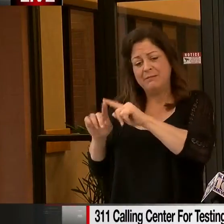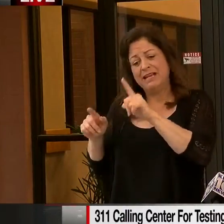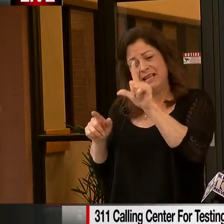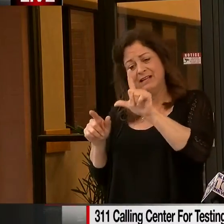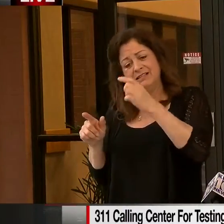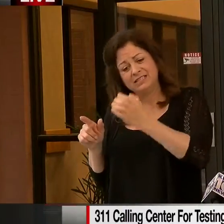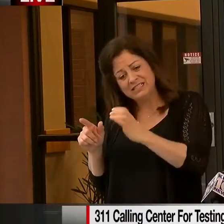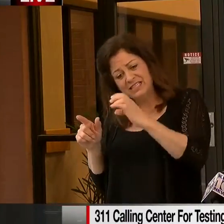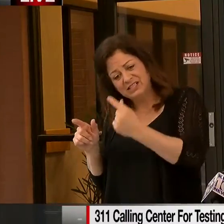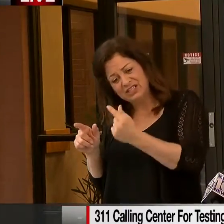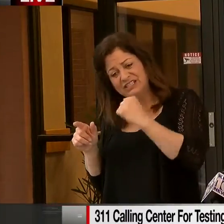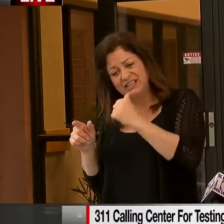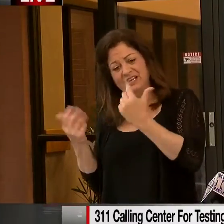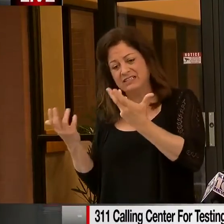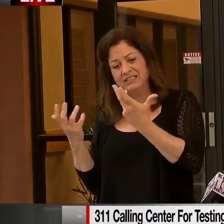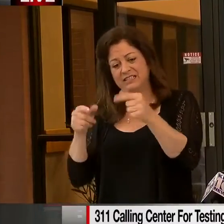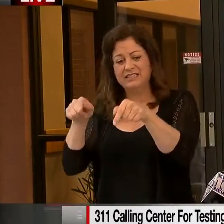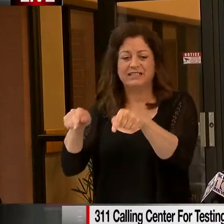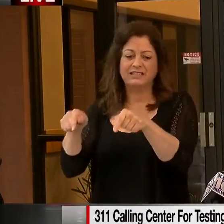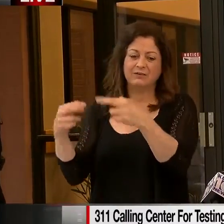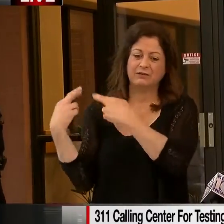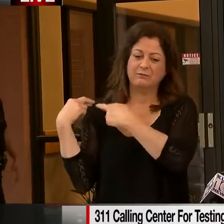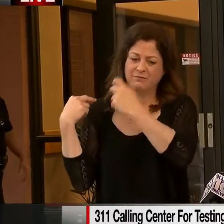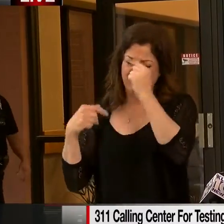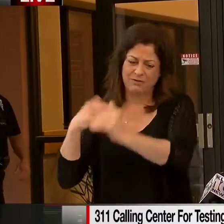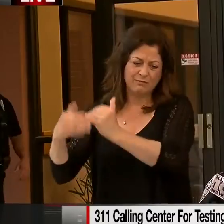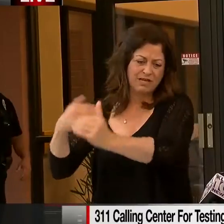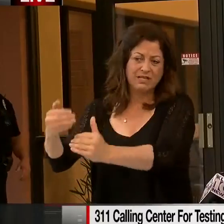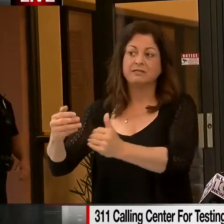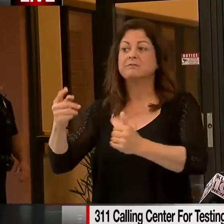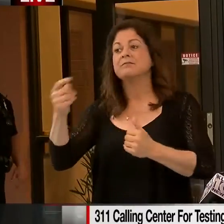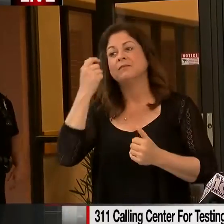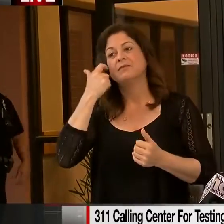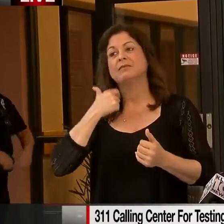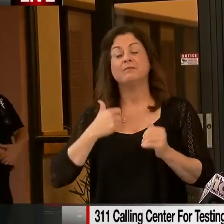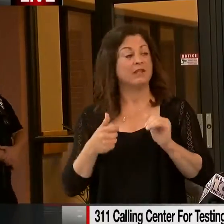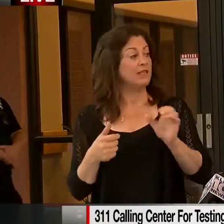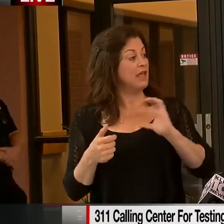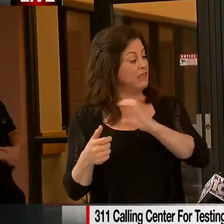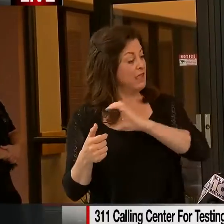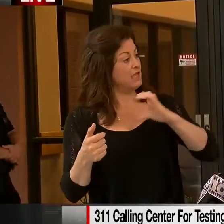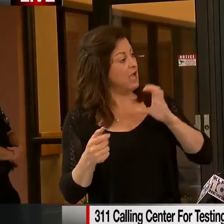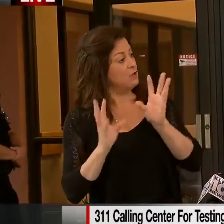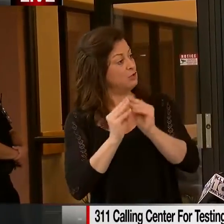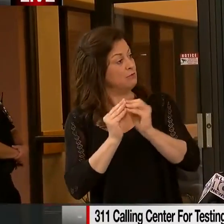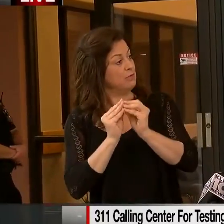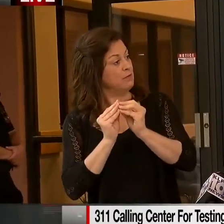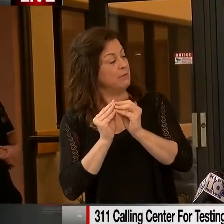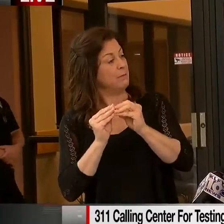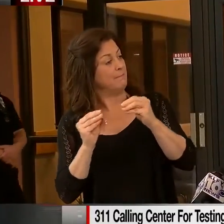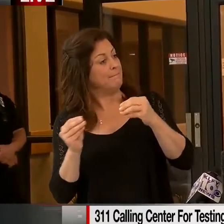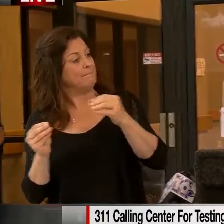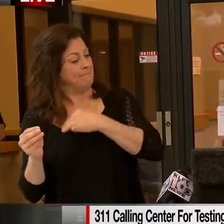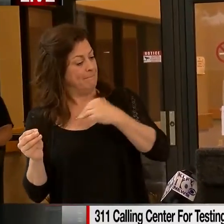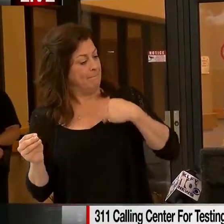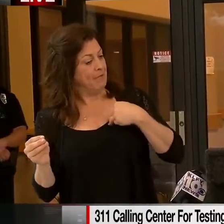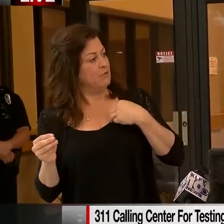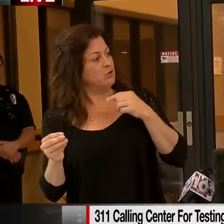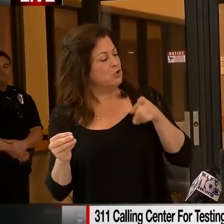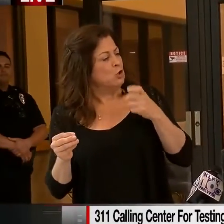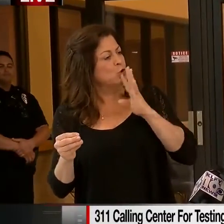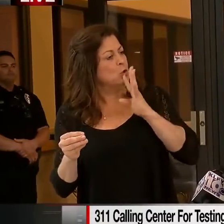I saw that our council members. Yes, they are also getting ready for the council meeting. But I know that there's that $500,000 that's